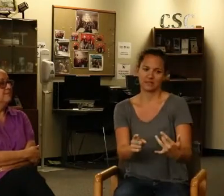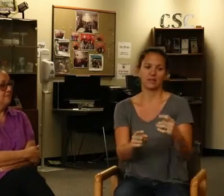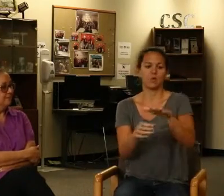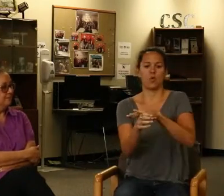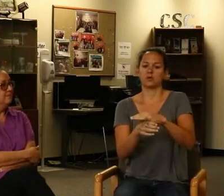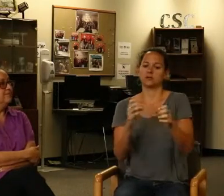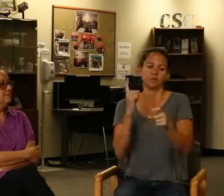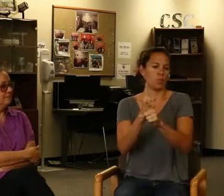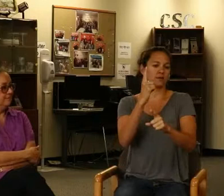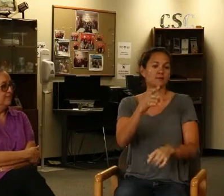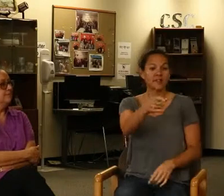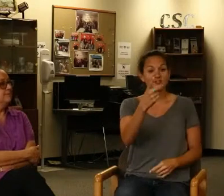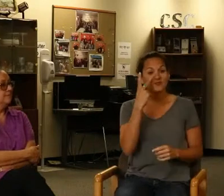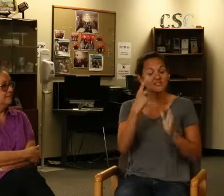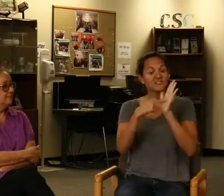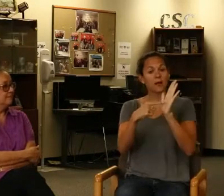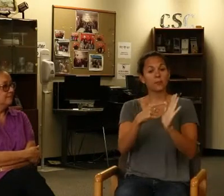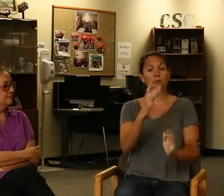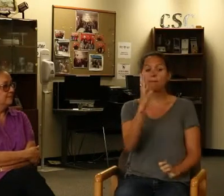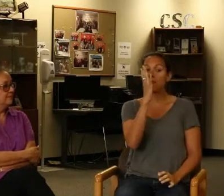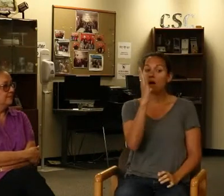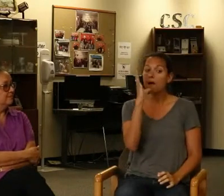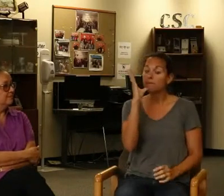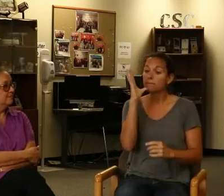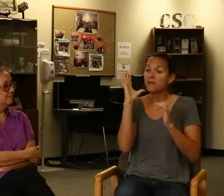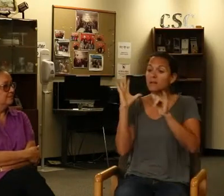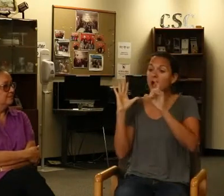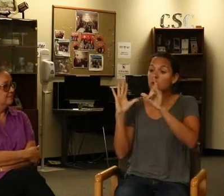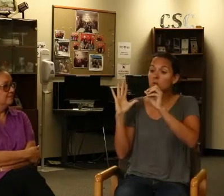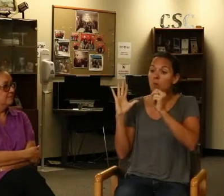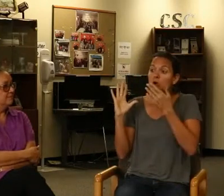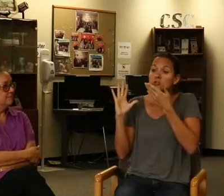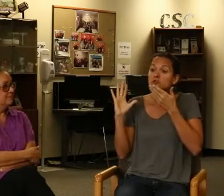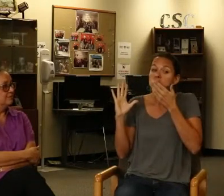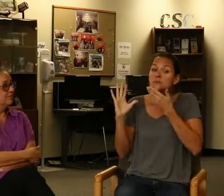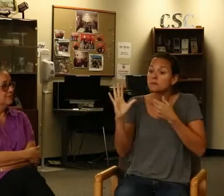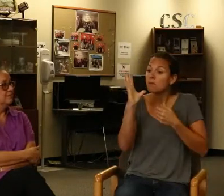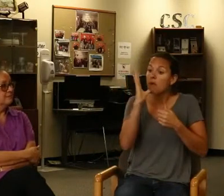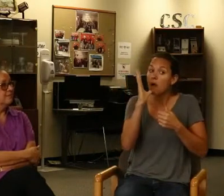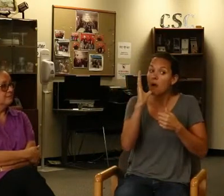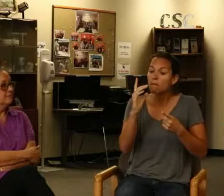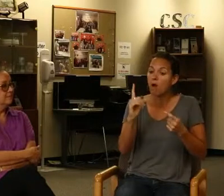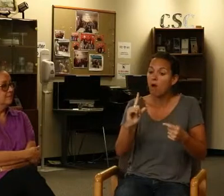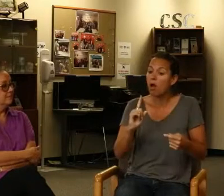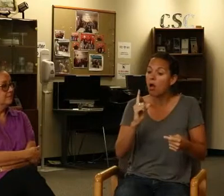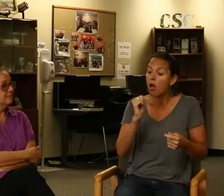accurate, right? Typically, you'll see that. If you see mom, over on the chin, that location,